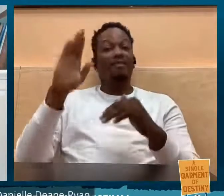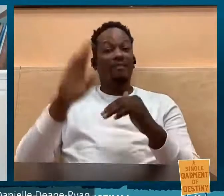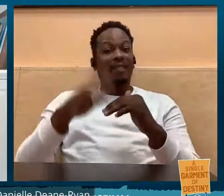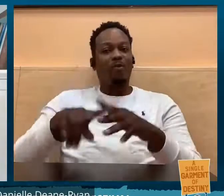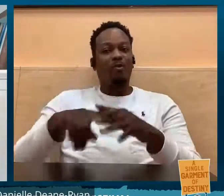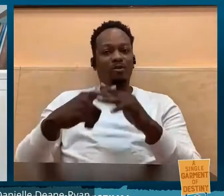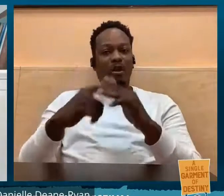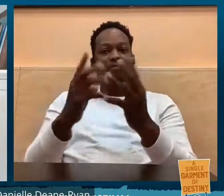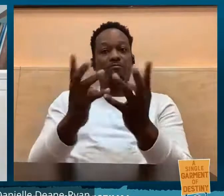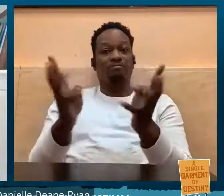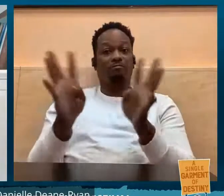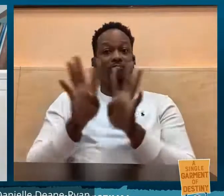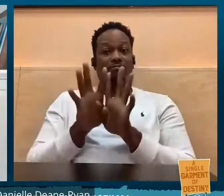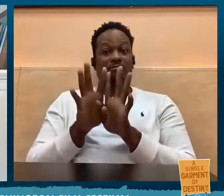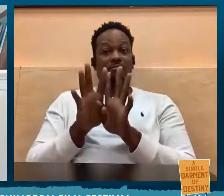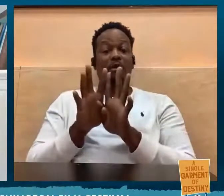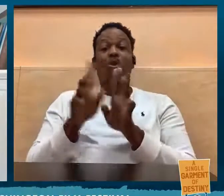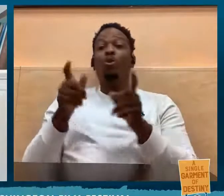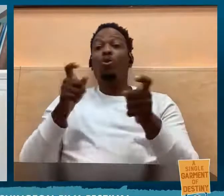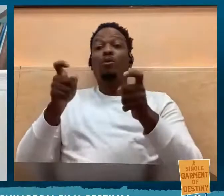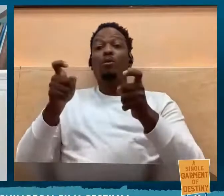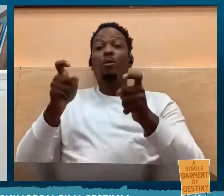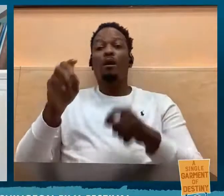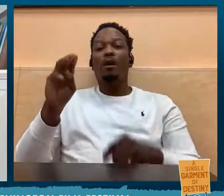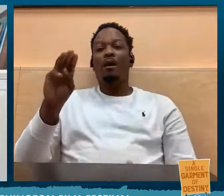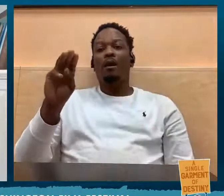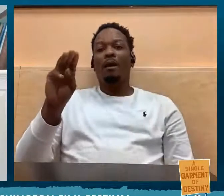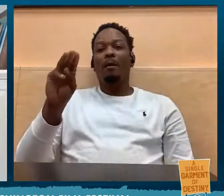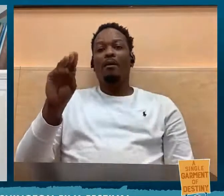by Danielle, Deane-Ryan.